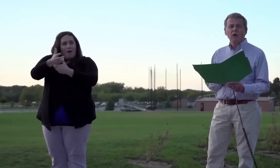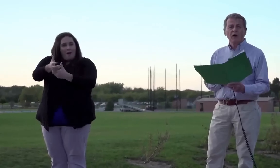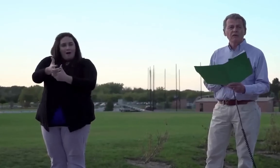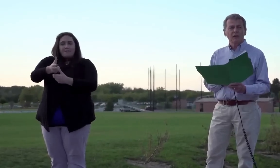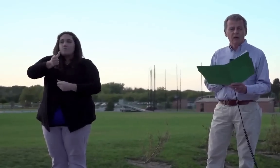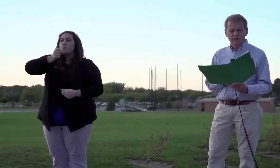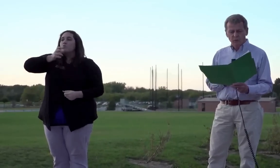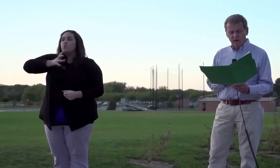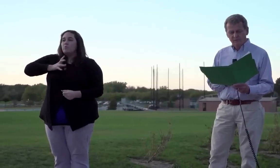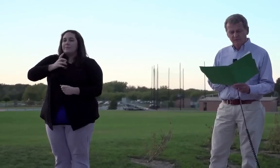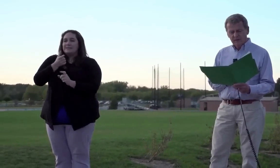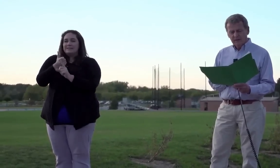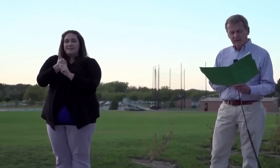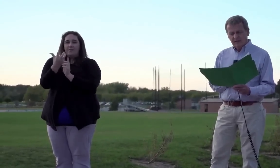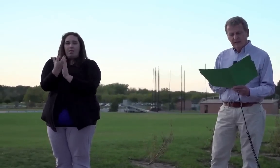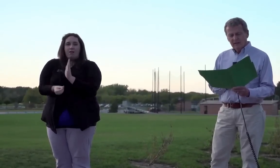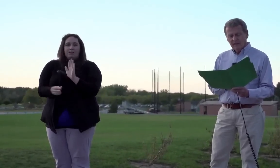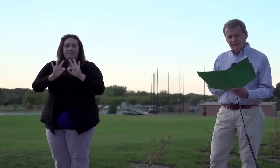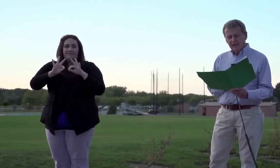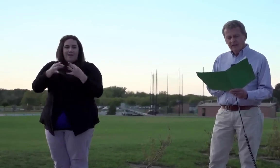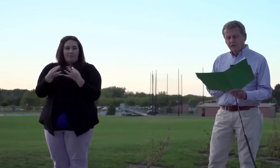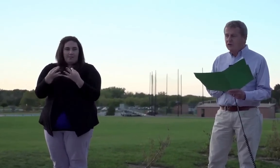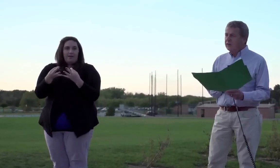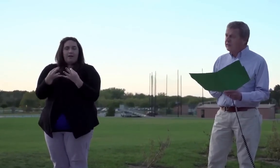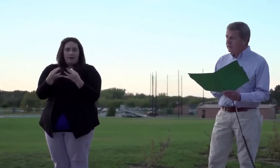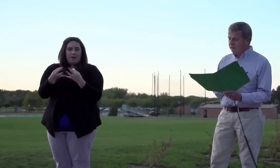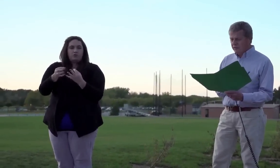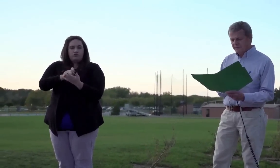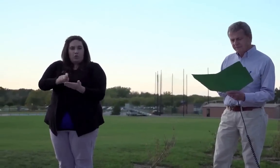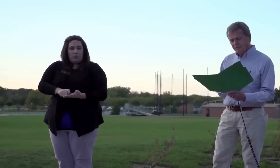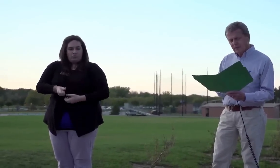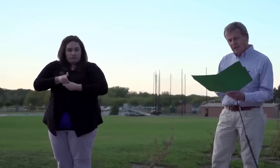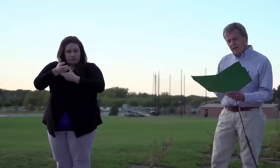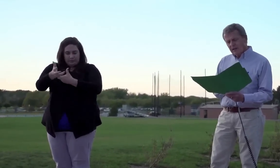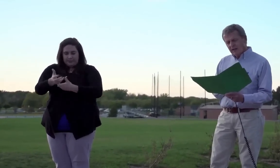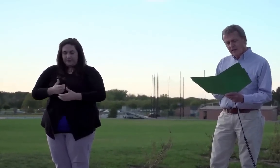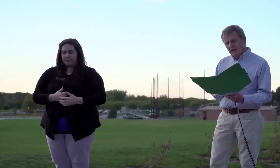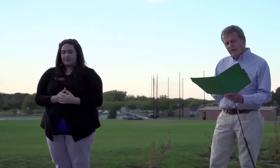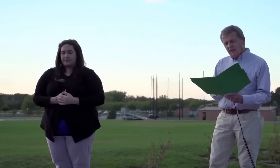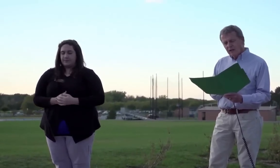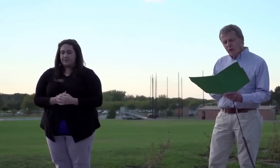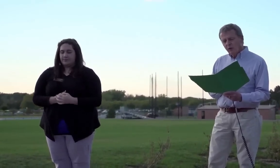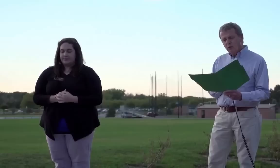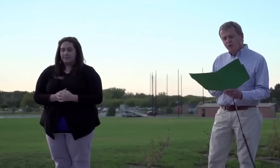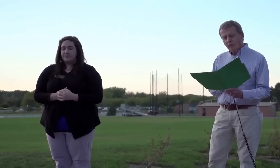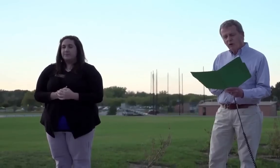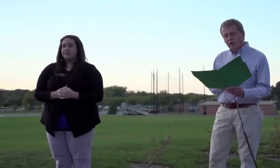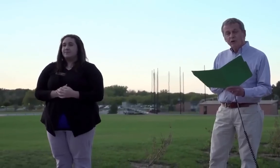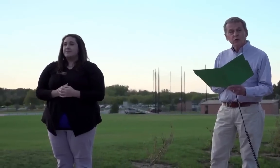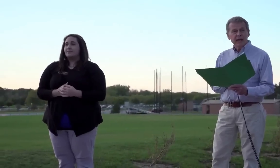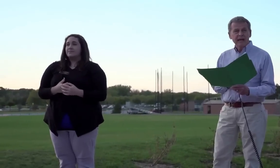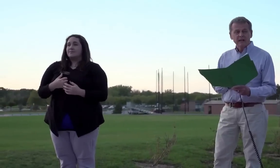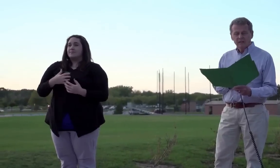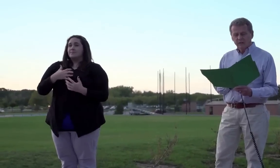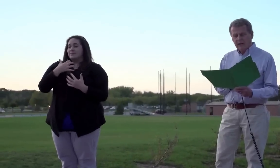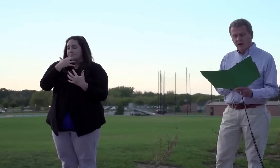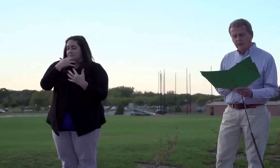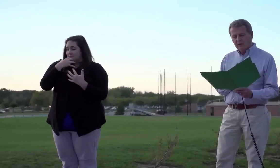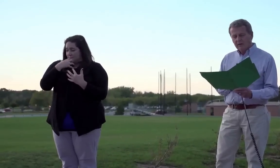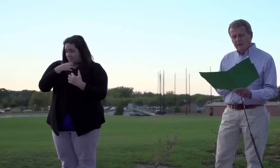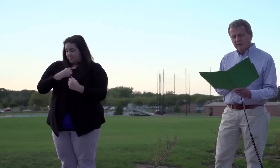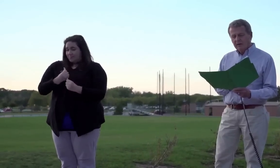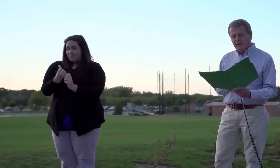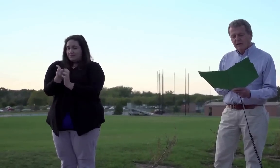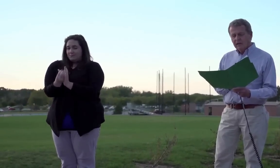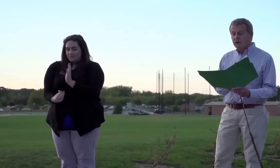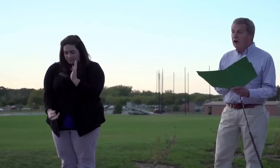loved one. And she said this: "You will lose someone you can't live without, and